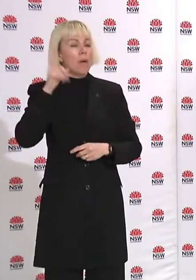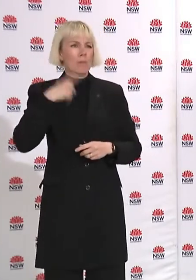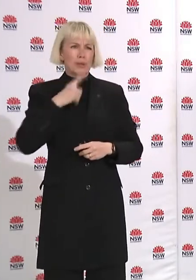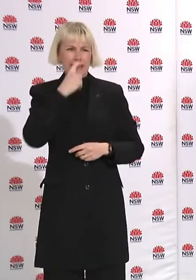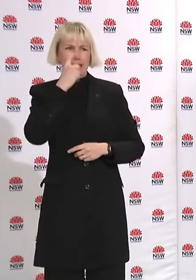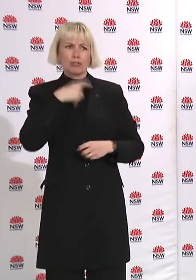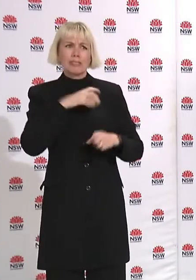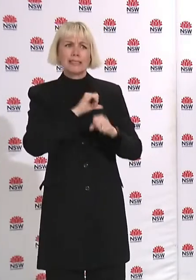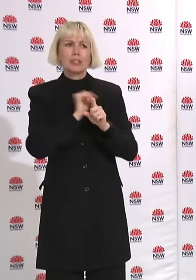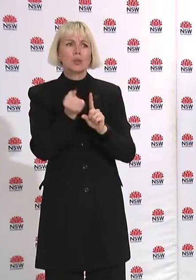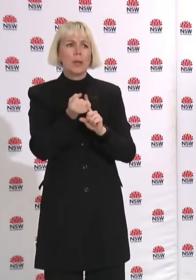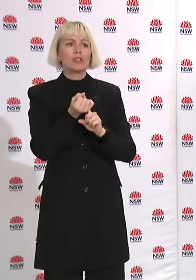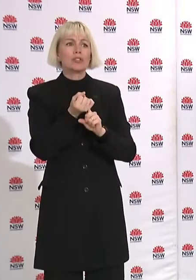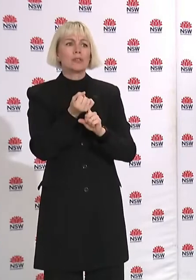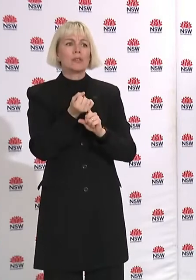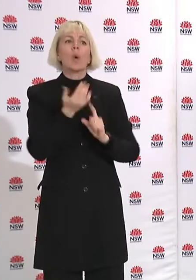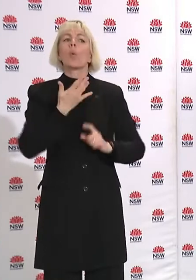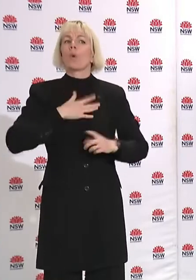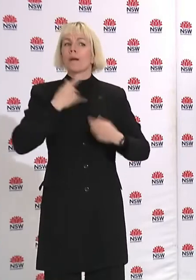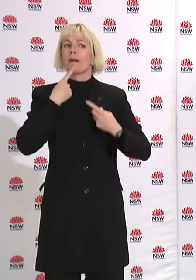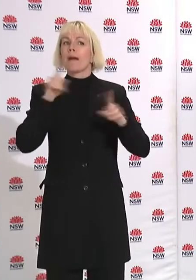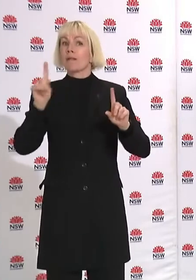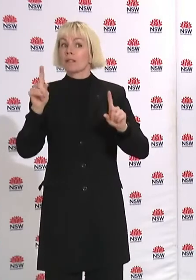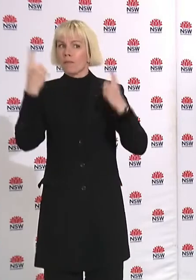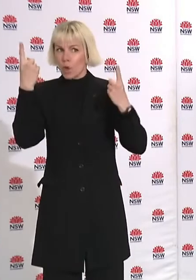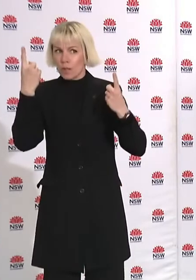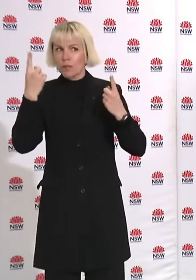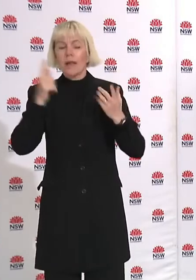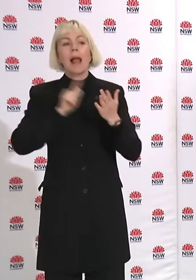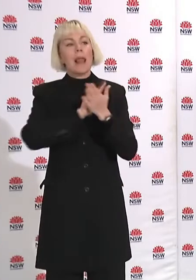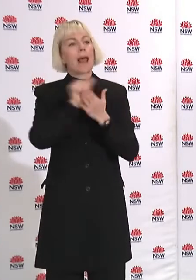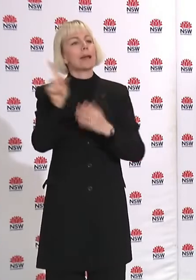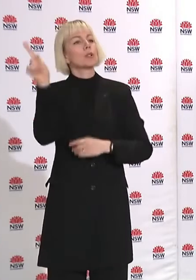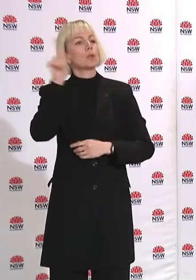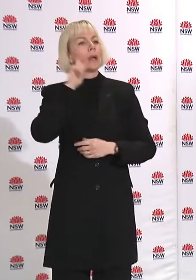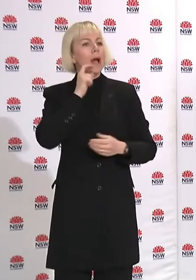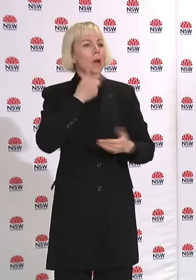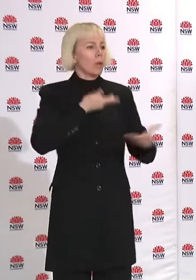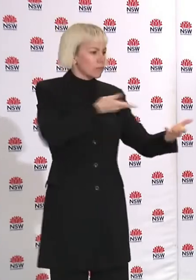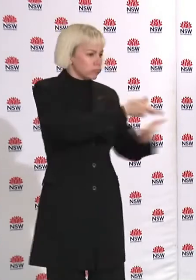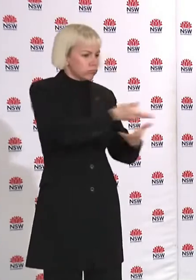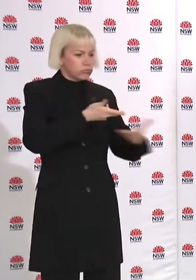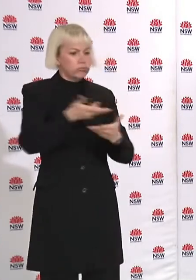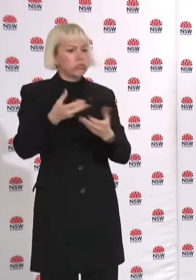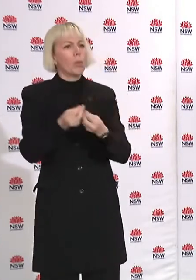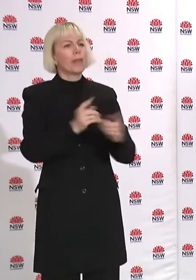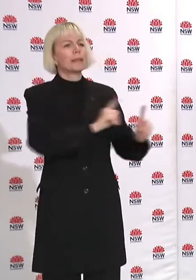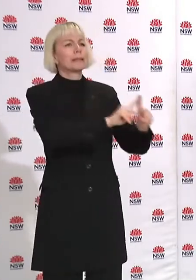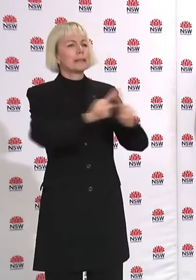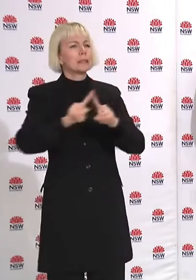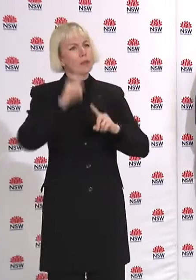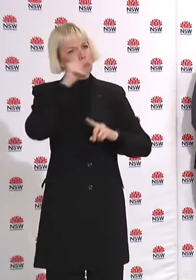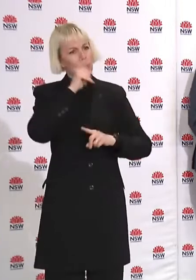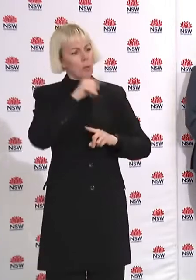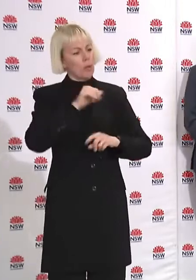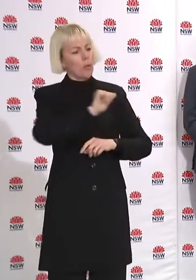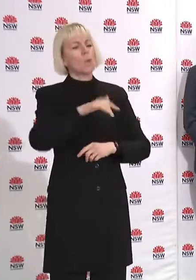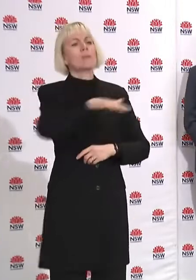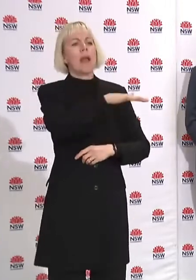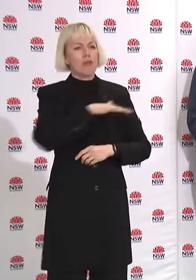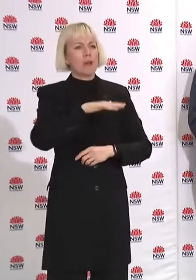we wanted to make that announcement now, but we'll make sure that that information is filtered out to everybody on the ground. Dr. Chan. Thank you,